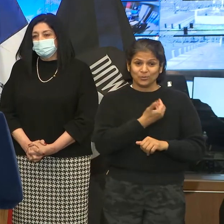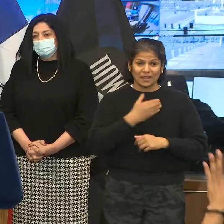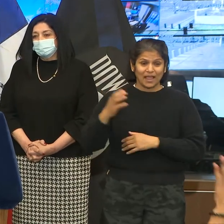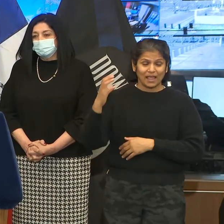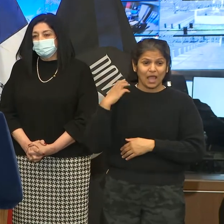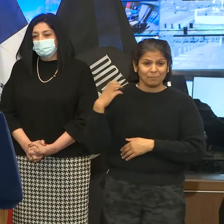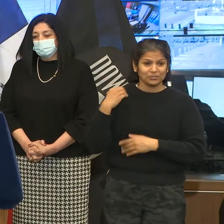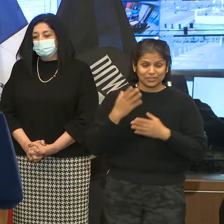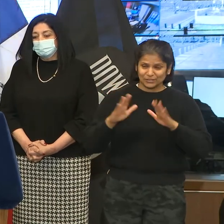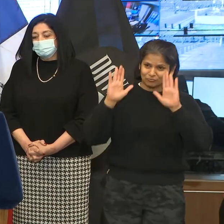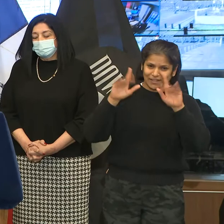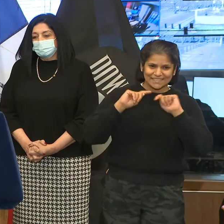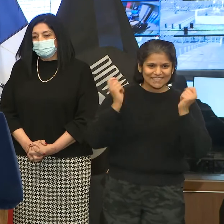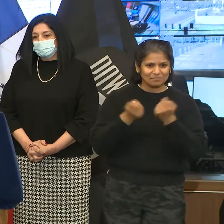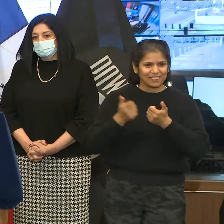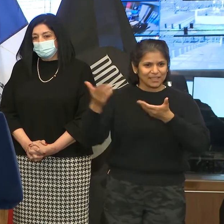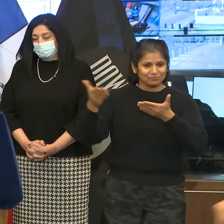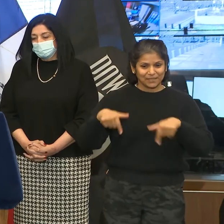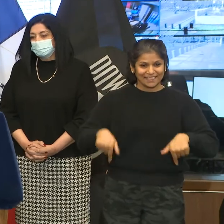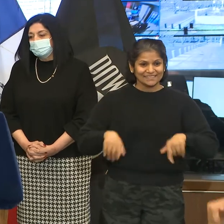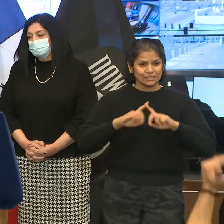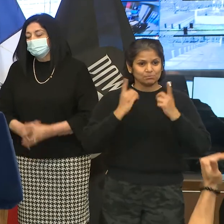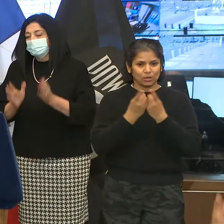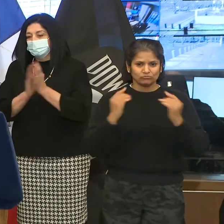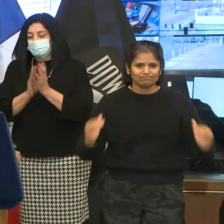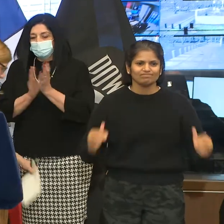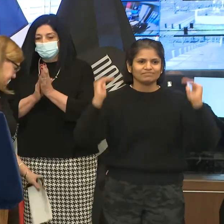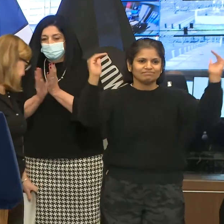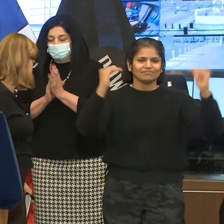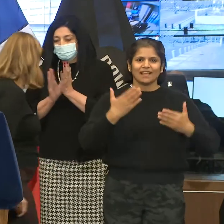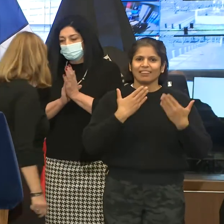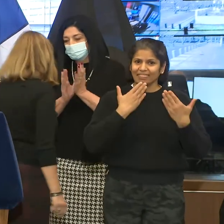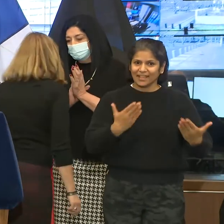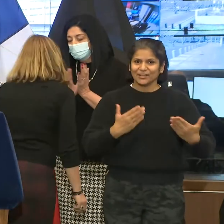this department to the next level. So thank you.